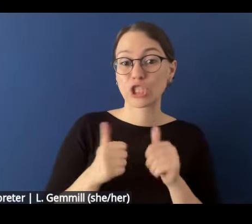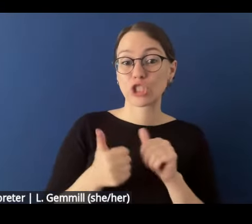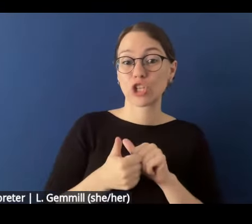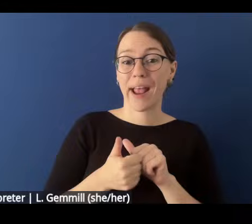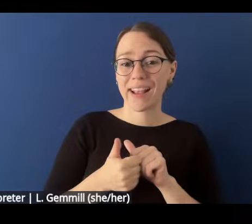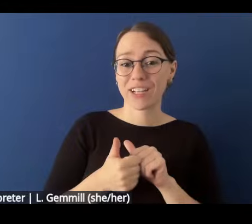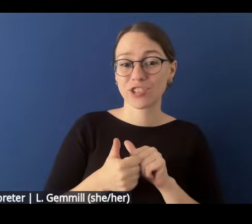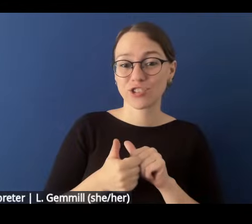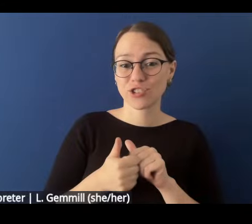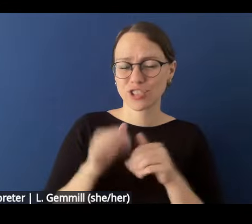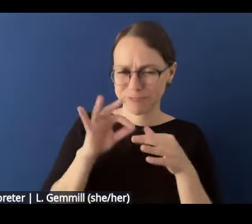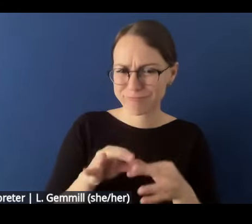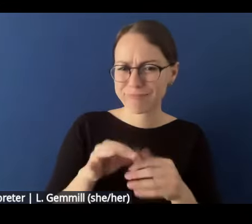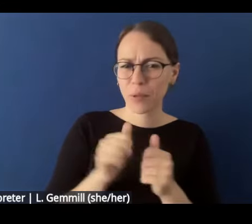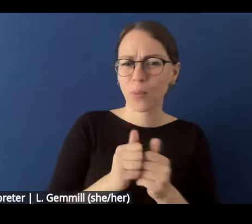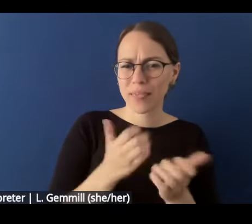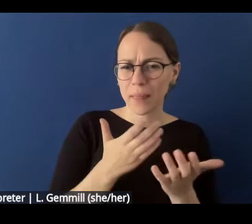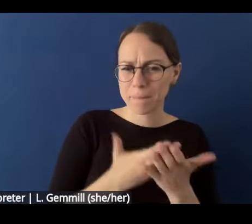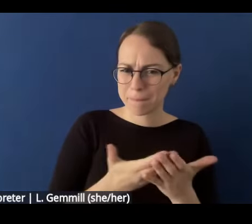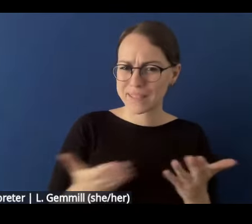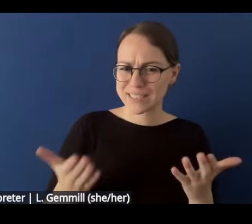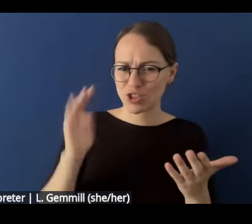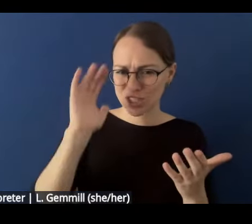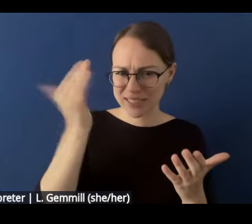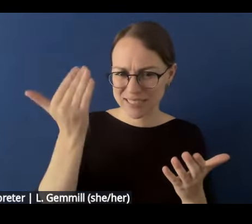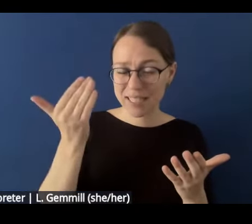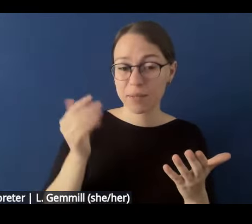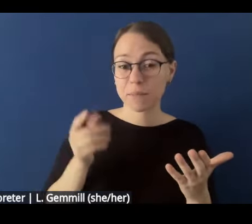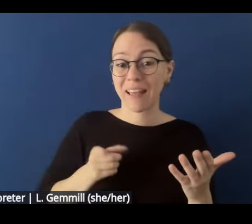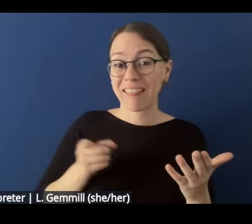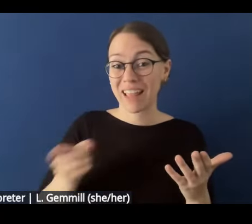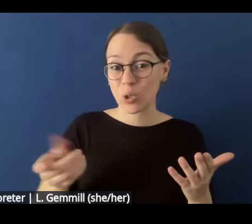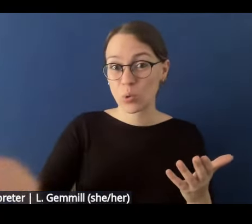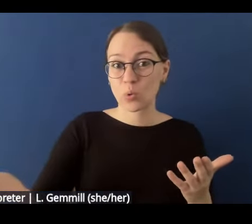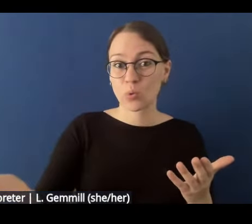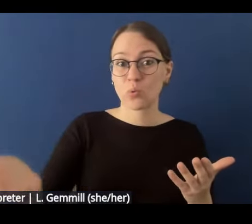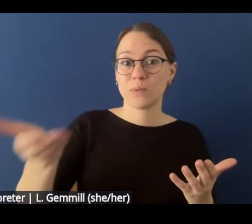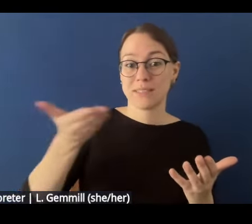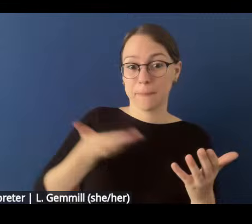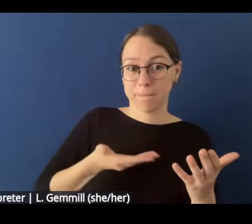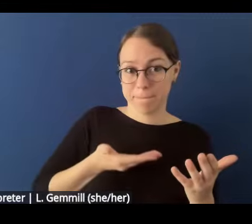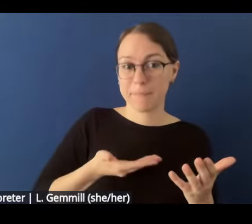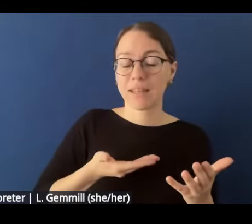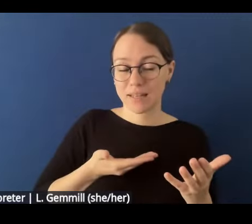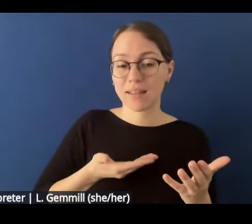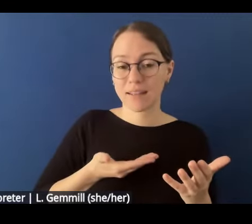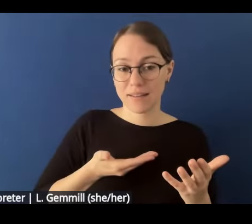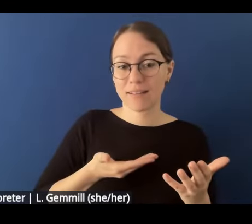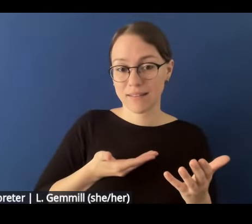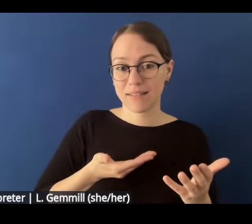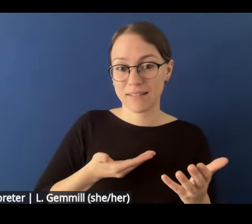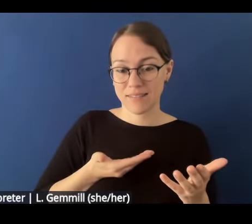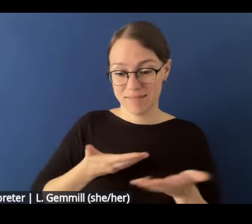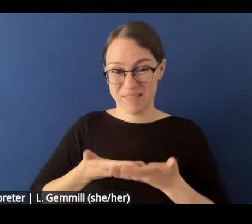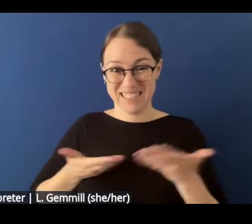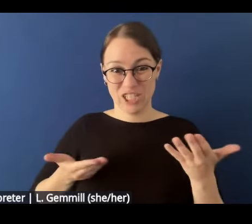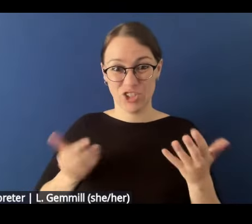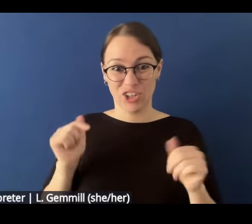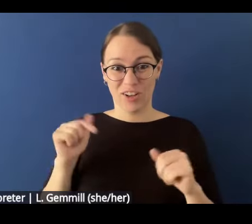that the material submitted by you to us did not